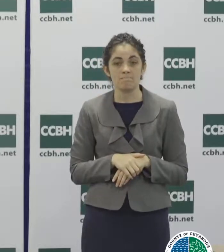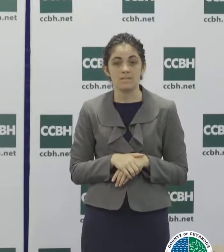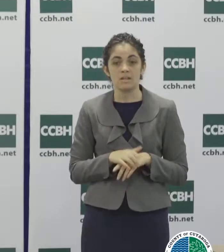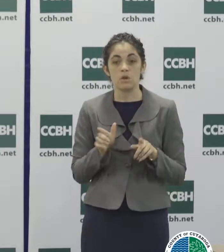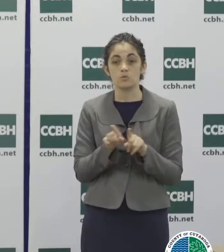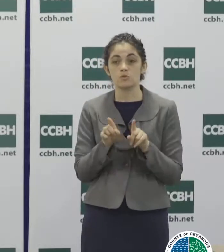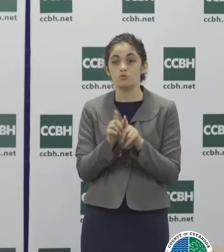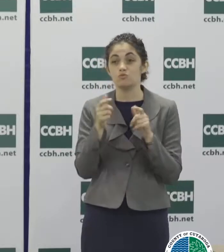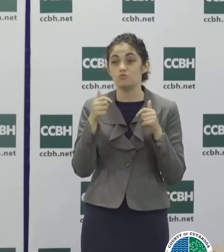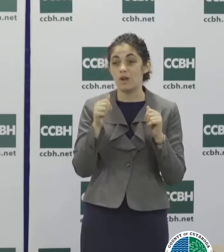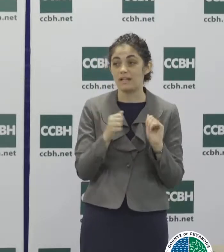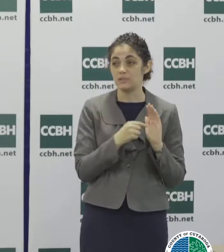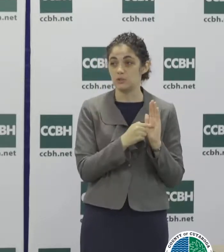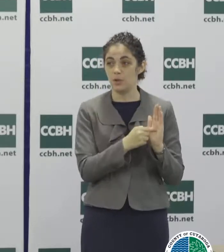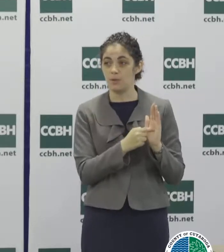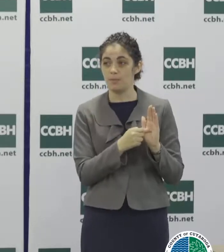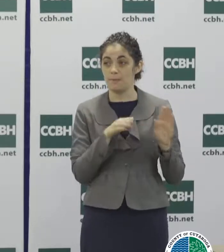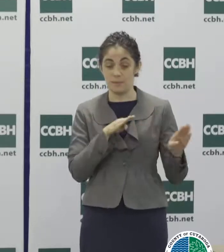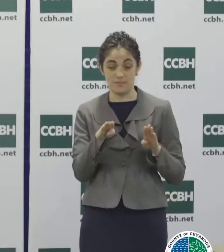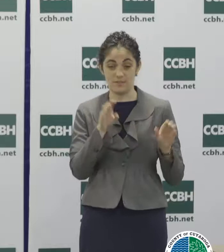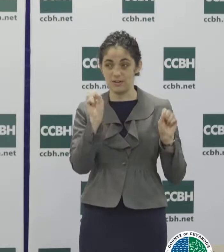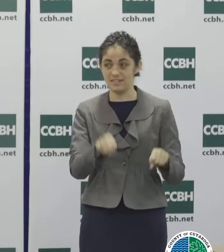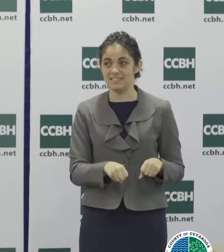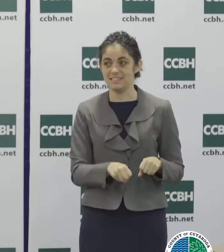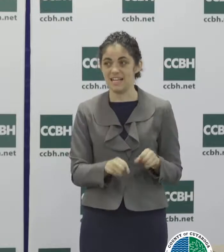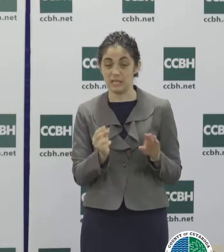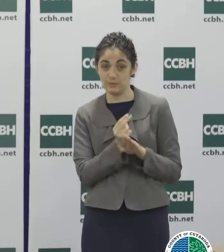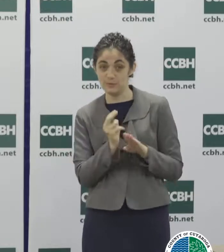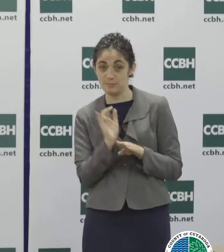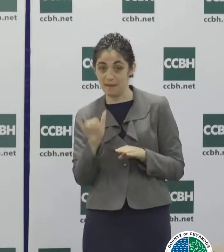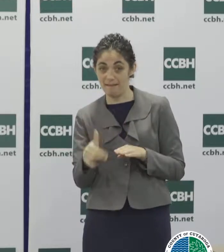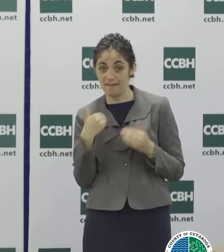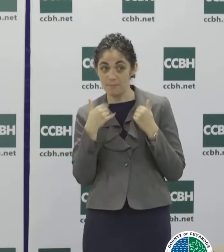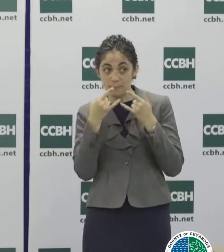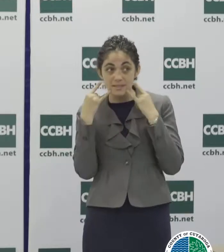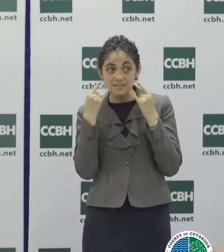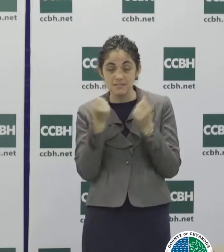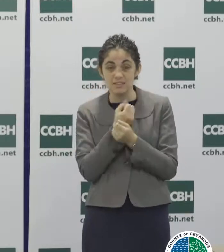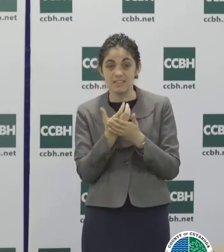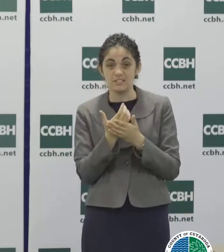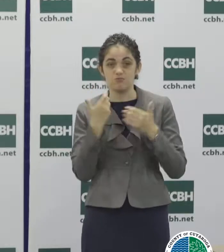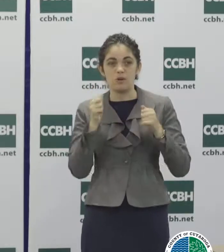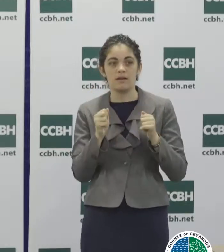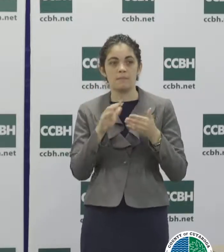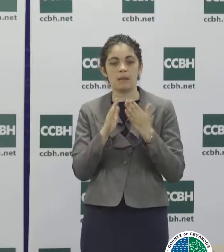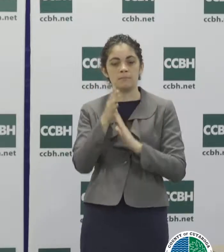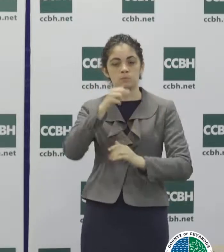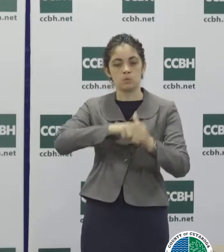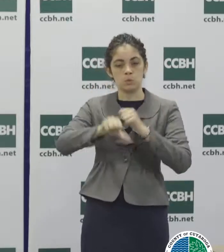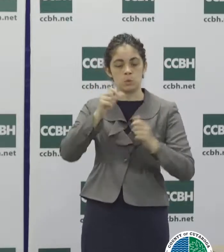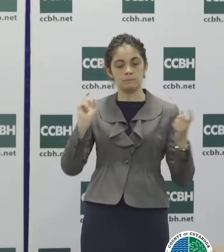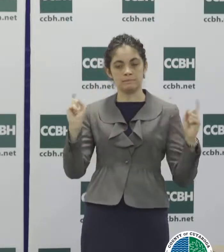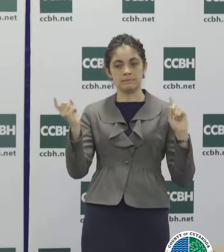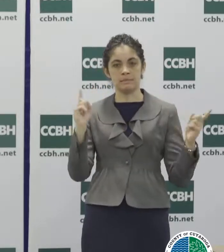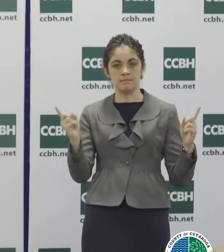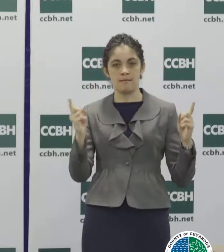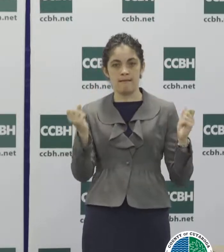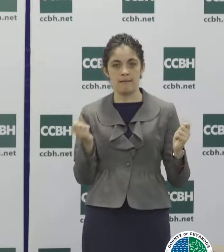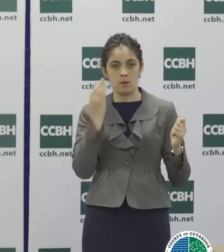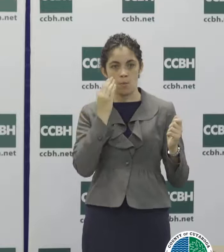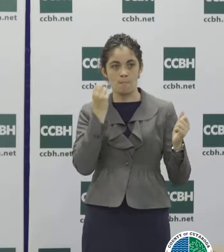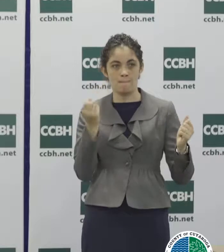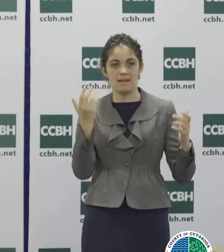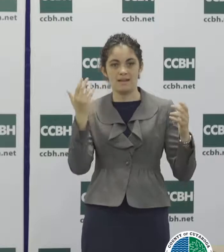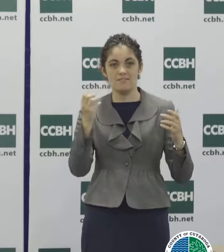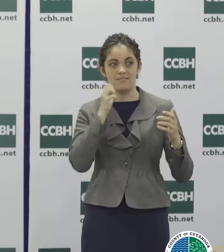try to model the best behavior I can, and I'm always wearing this and always trying to stay socially distanced. But I know a lot of people,